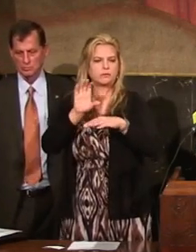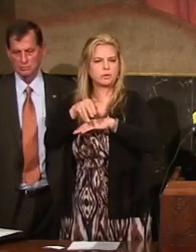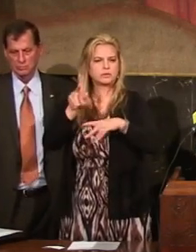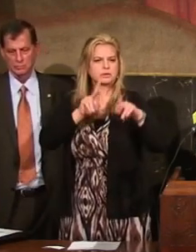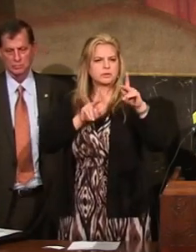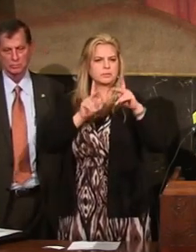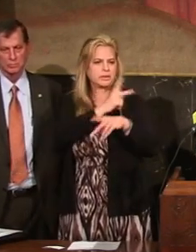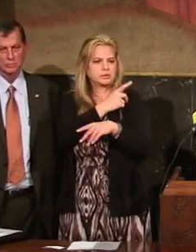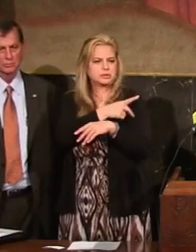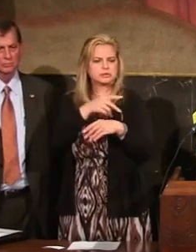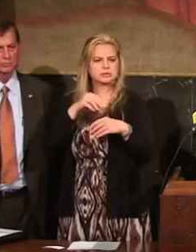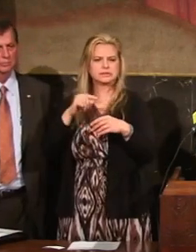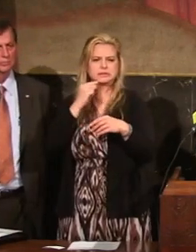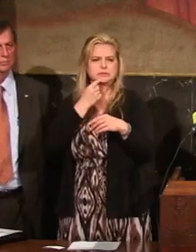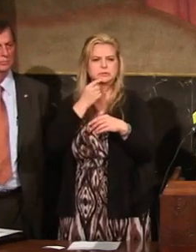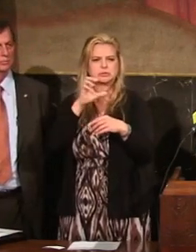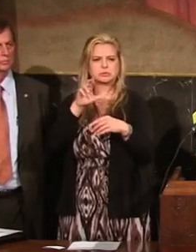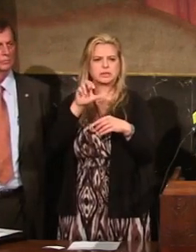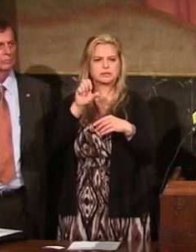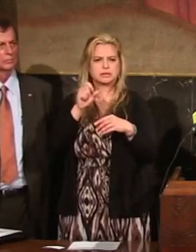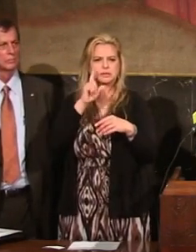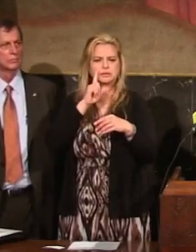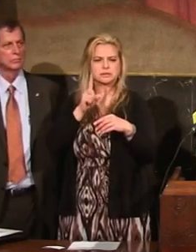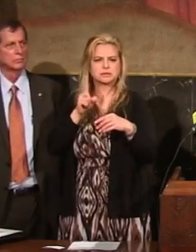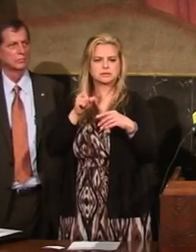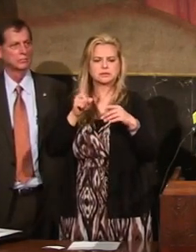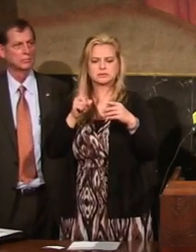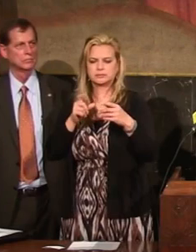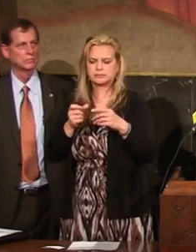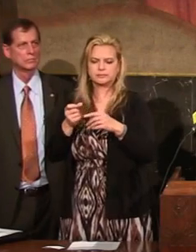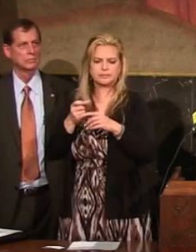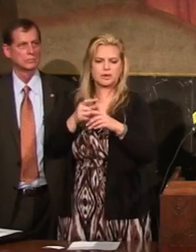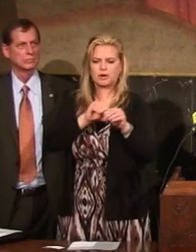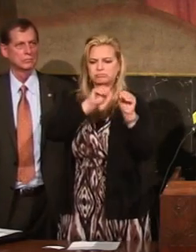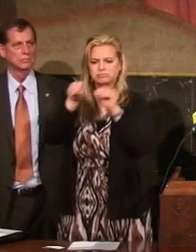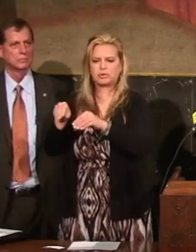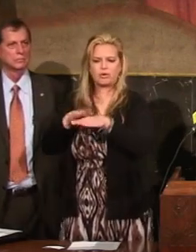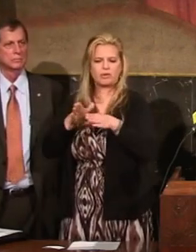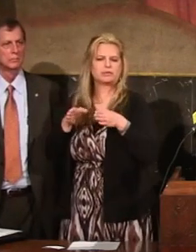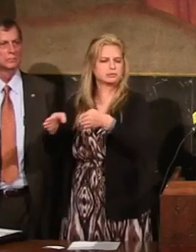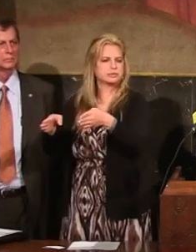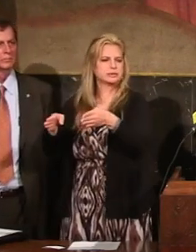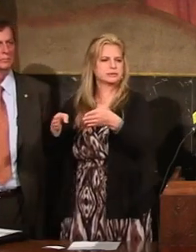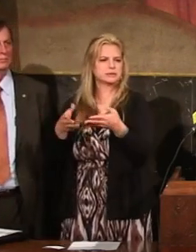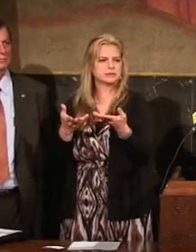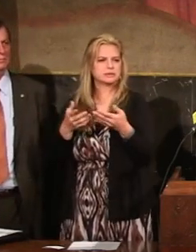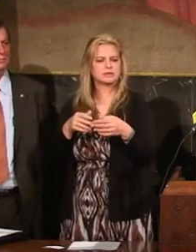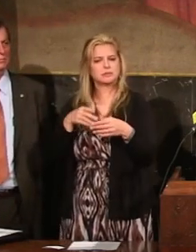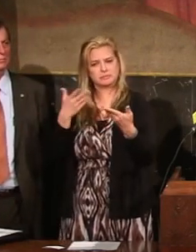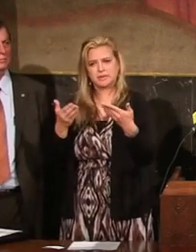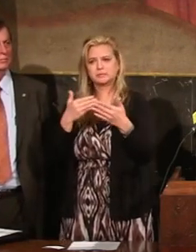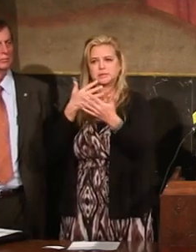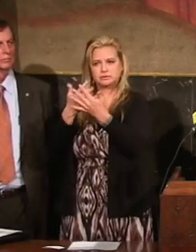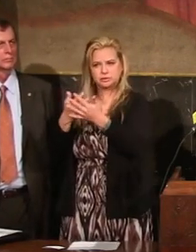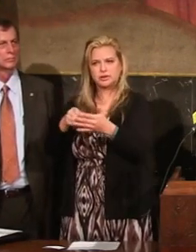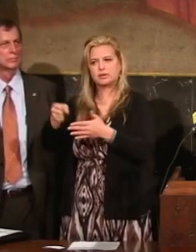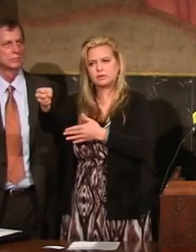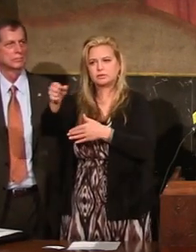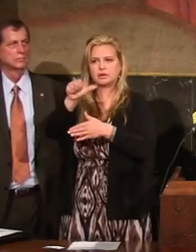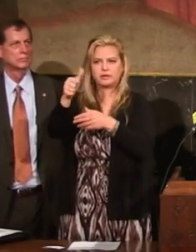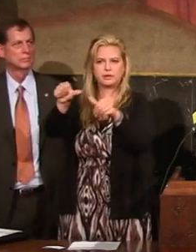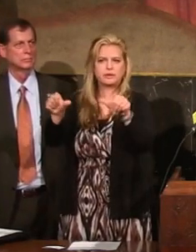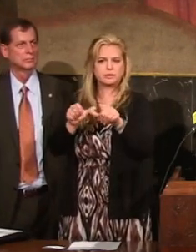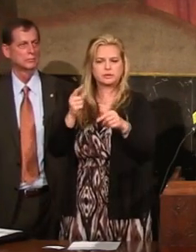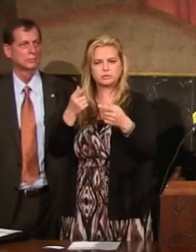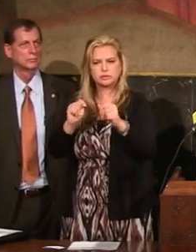crisis onto the streets and away from the care they desperately need, and into likely jails and other areas where we're trying